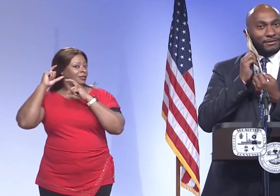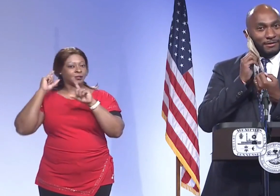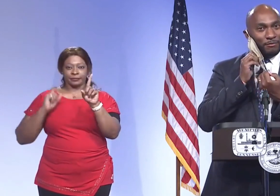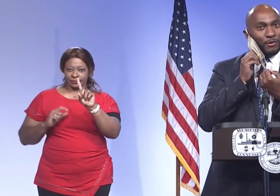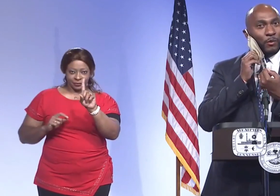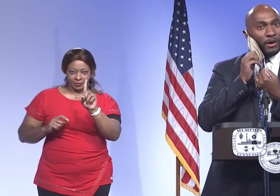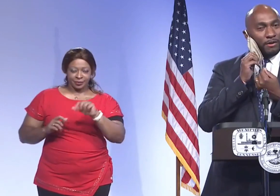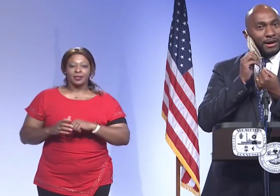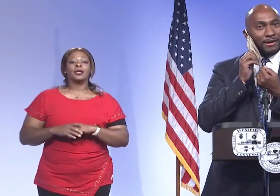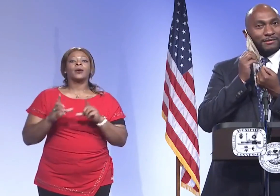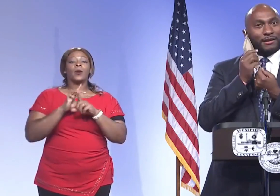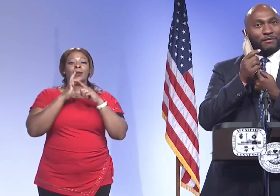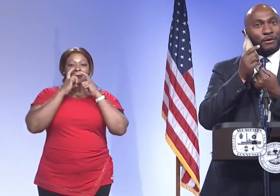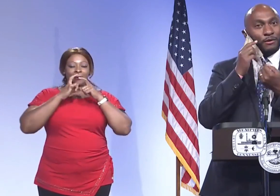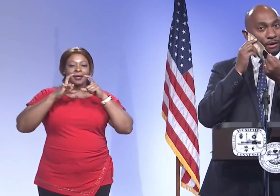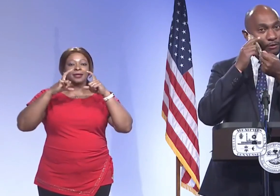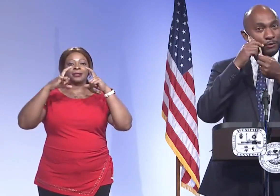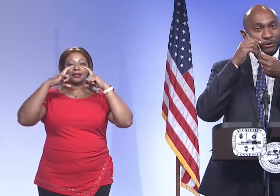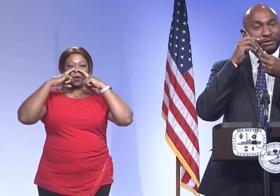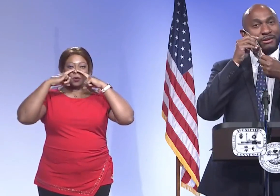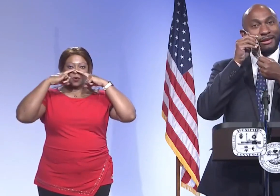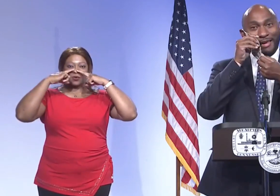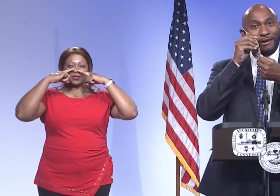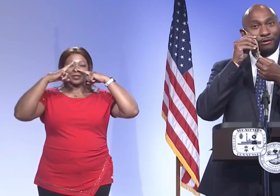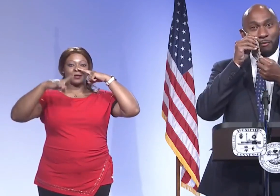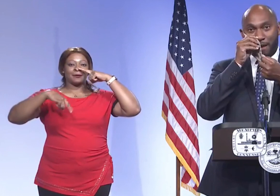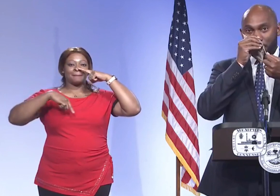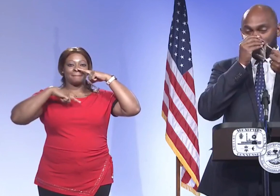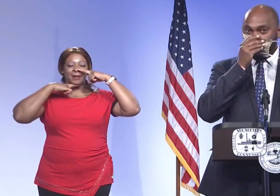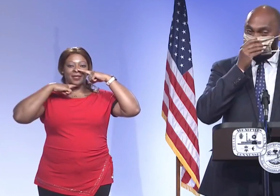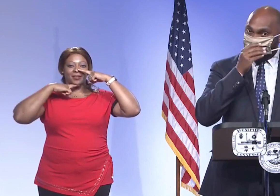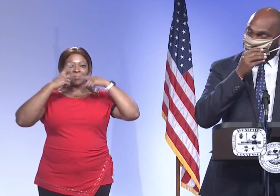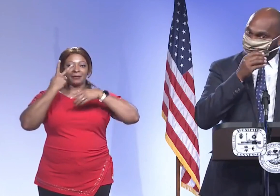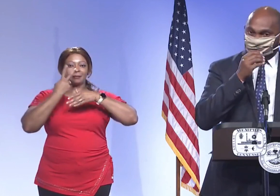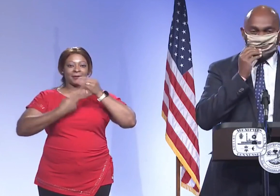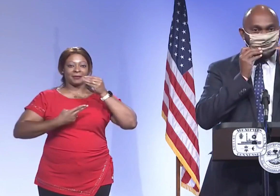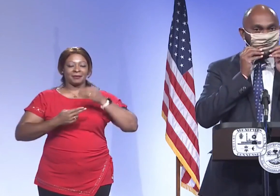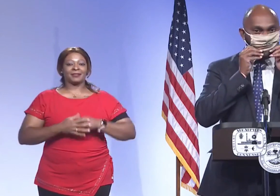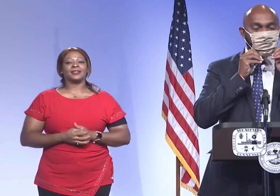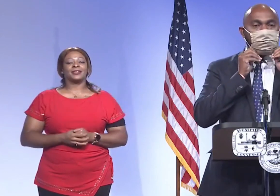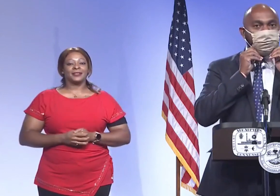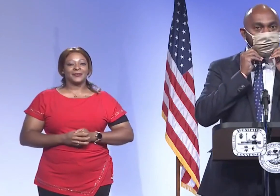this. But wear the mask to cover your nose and your mouth.